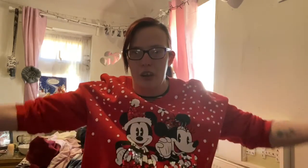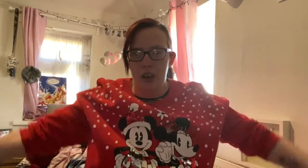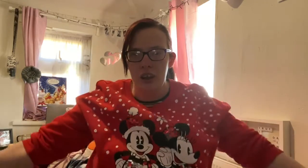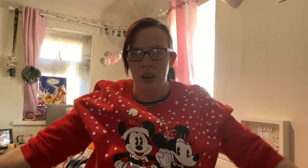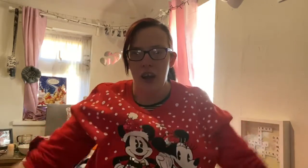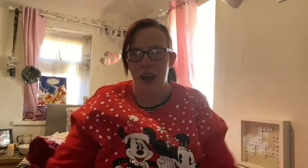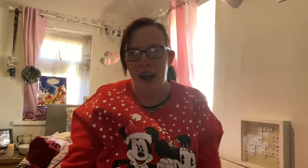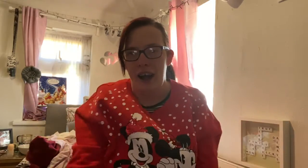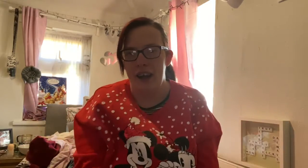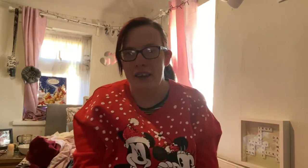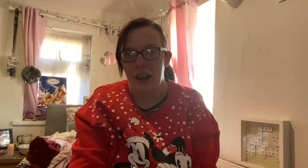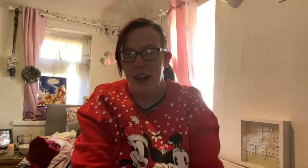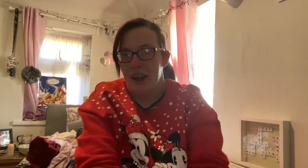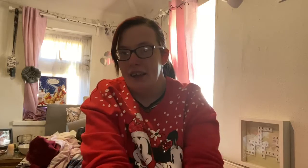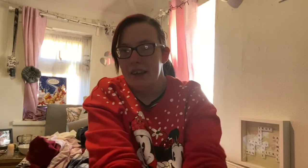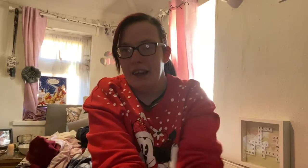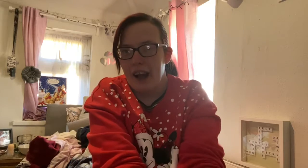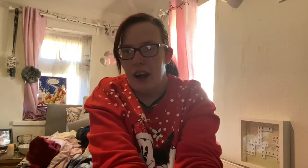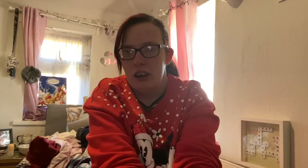on. And yeah, so